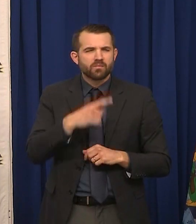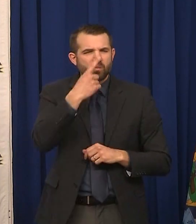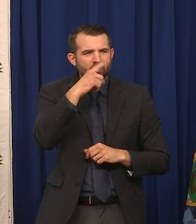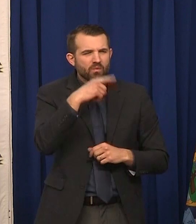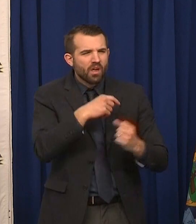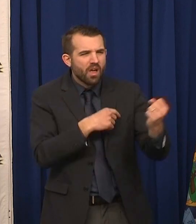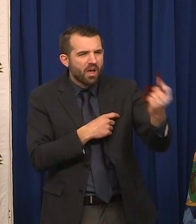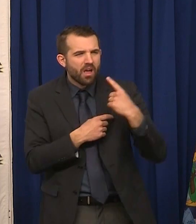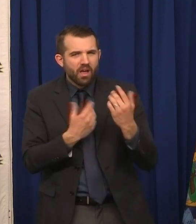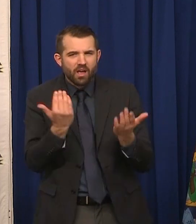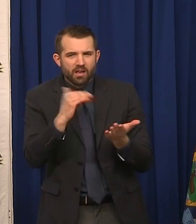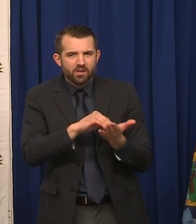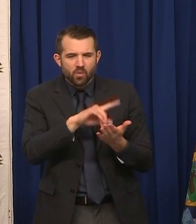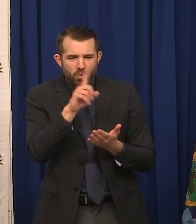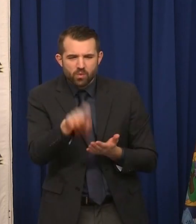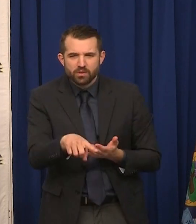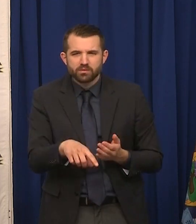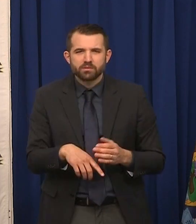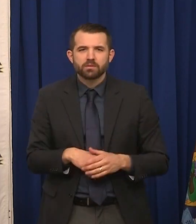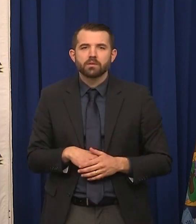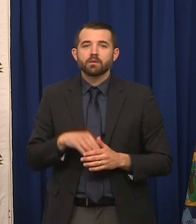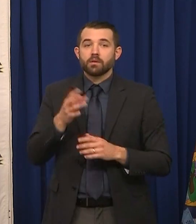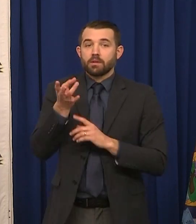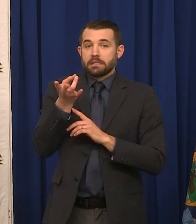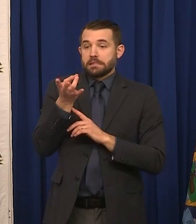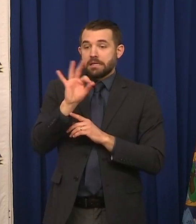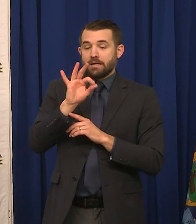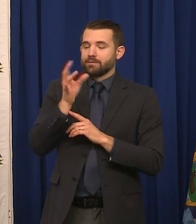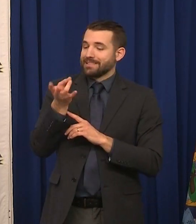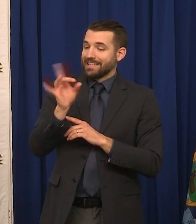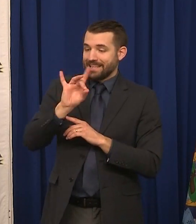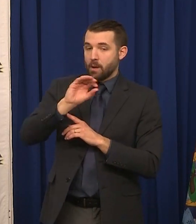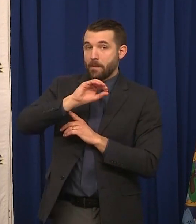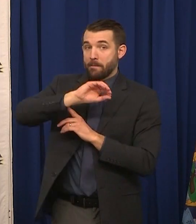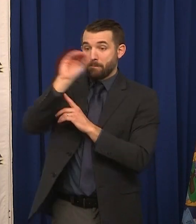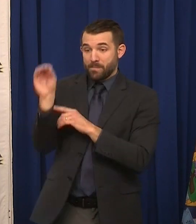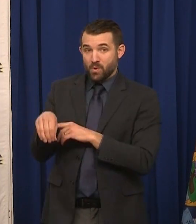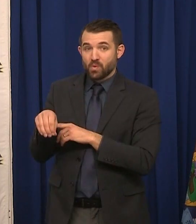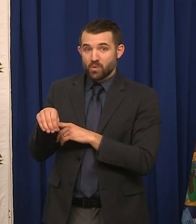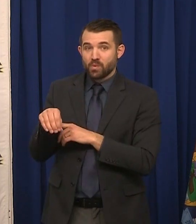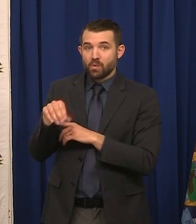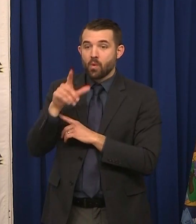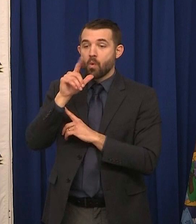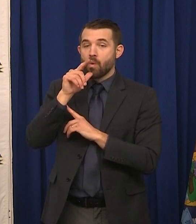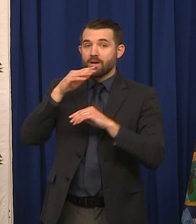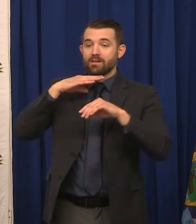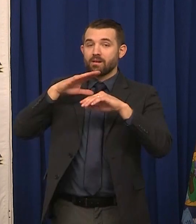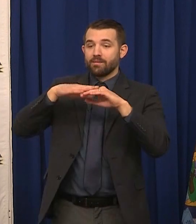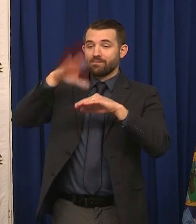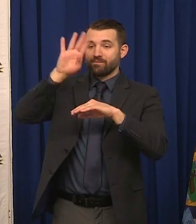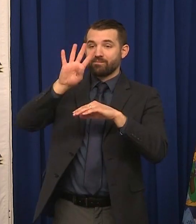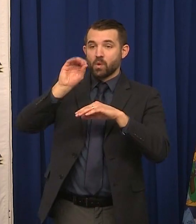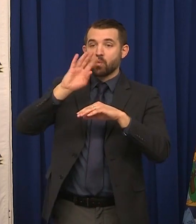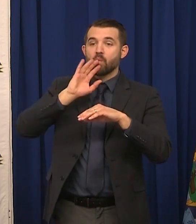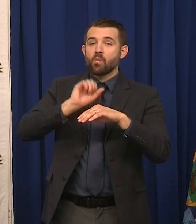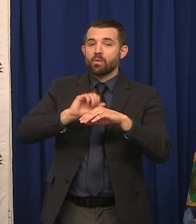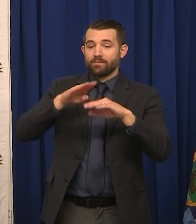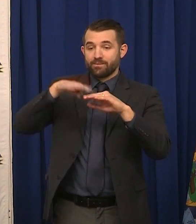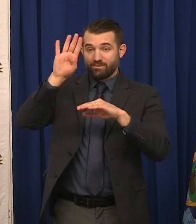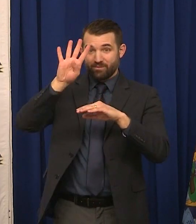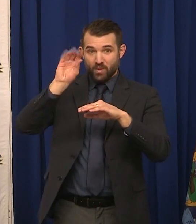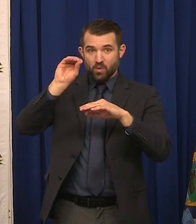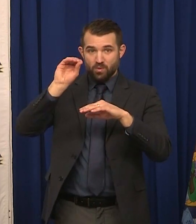accurately. 78% of cases are people of the age of 40 or above. And looking in relevance to the amount of